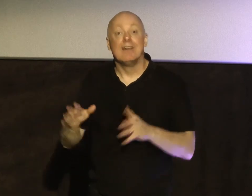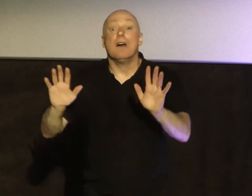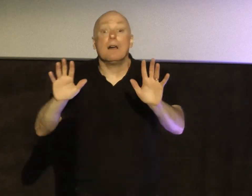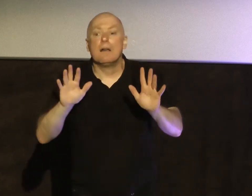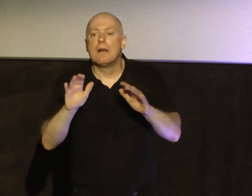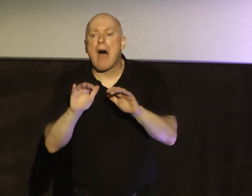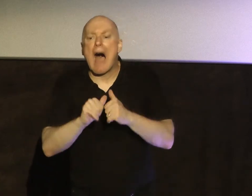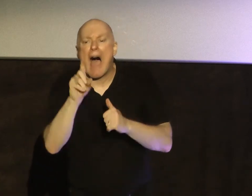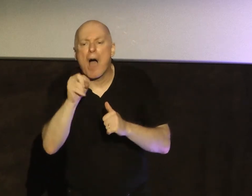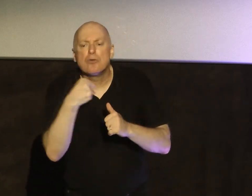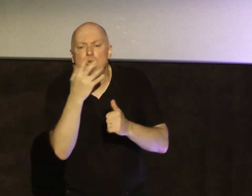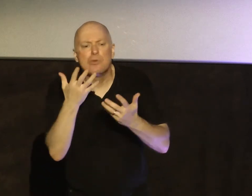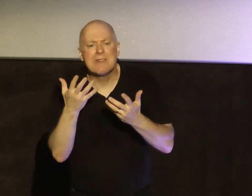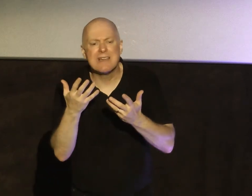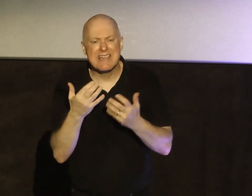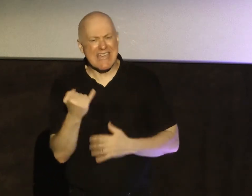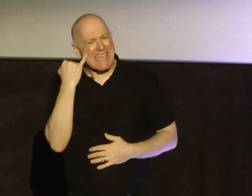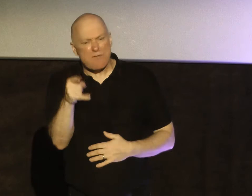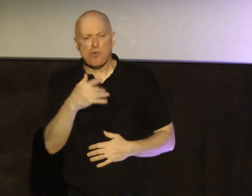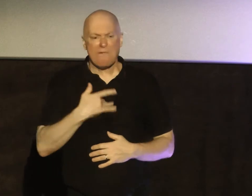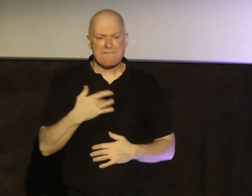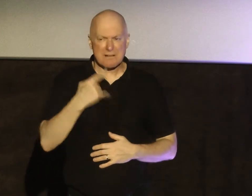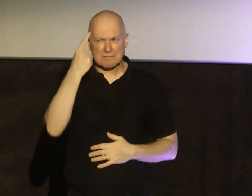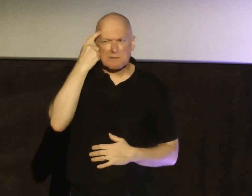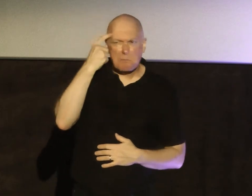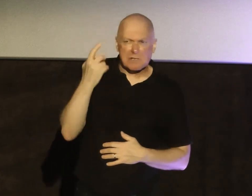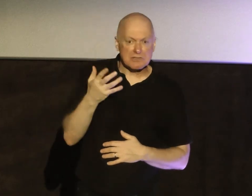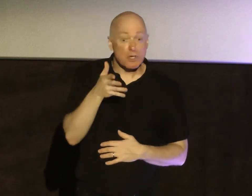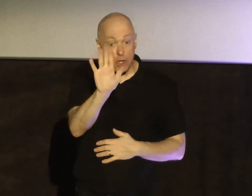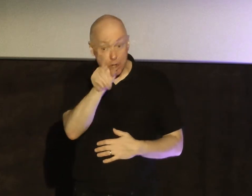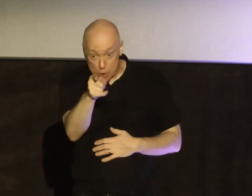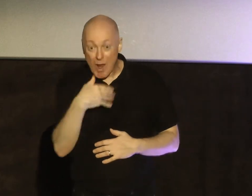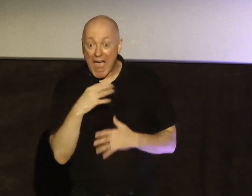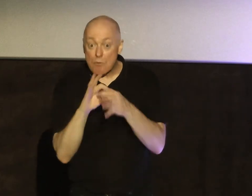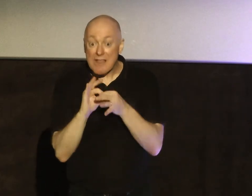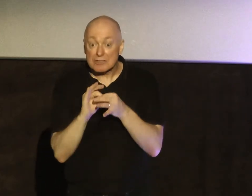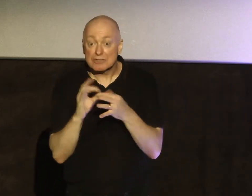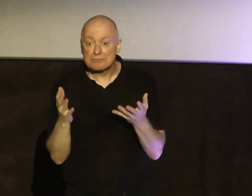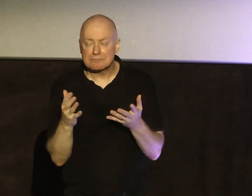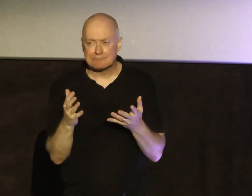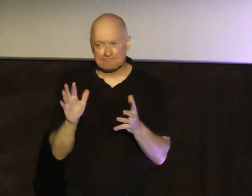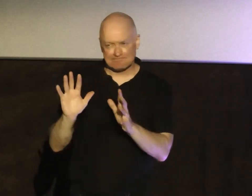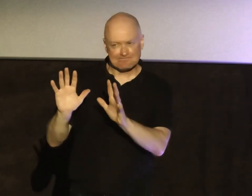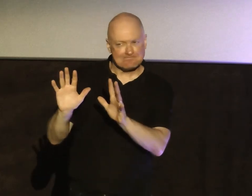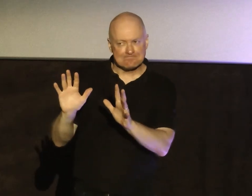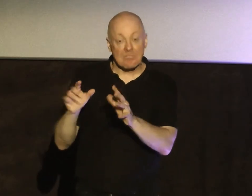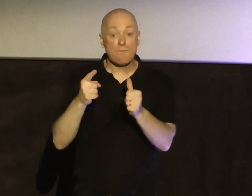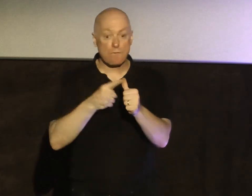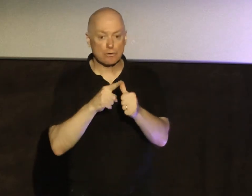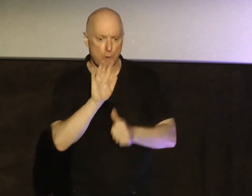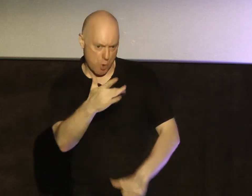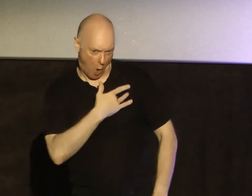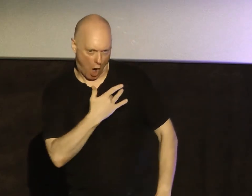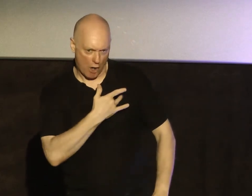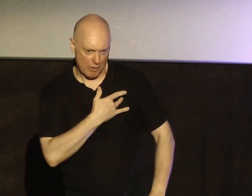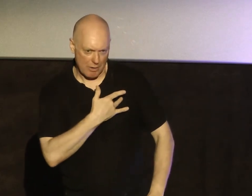do we navigate feelings of suspicion in our relationships? We need to get to our heart first. We need to make sure